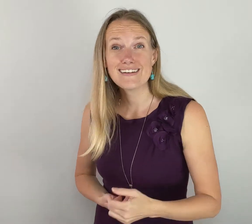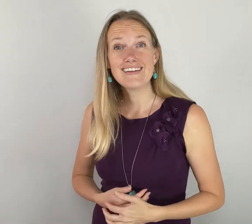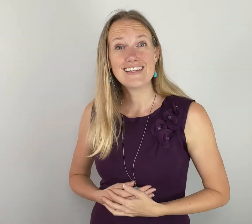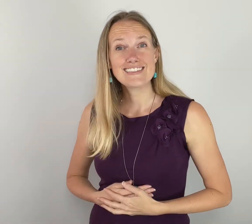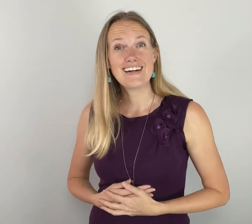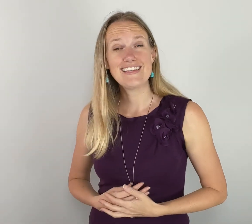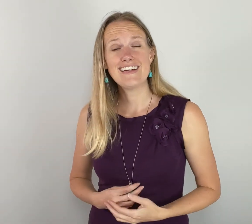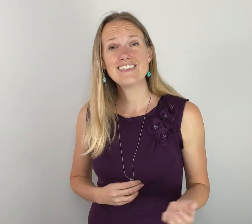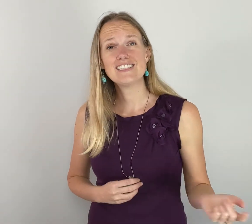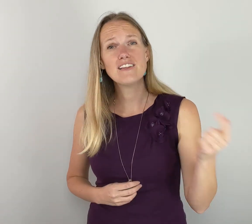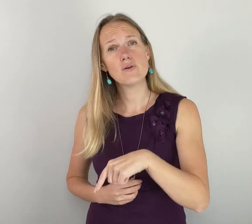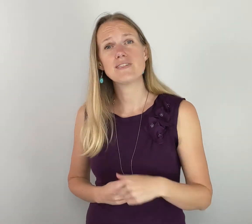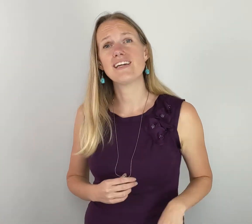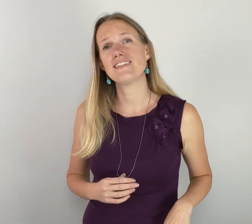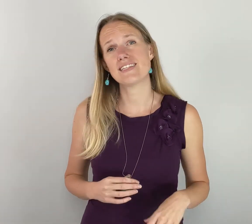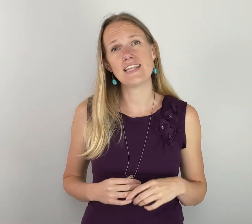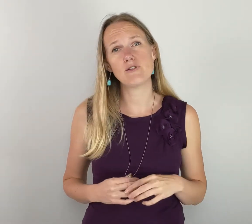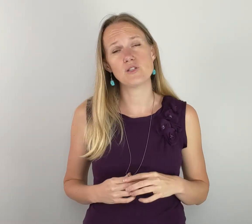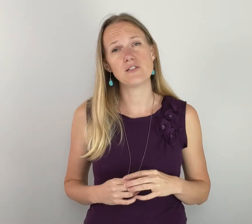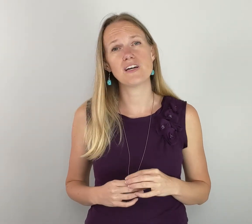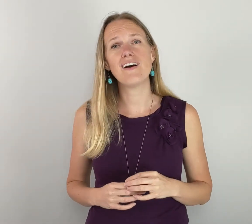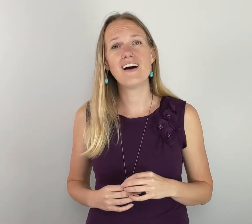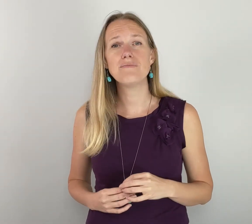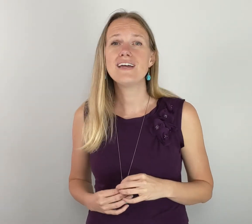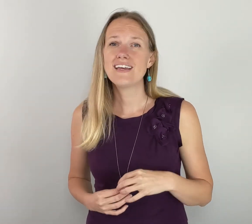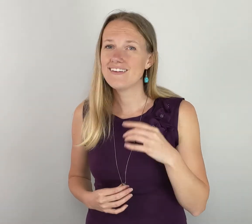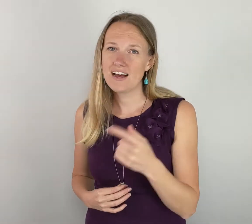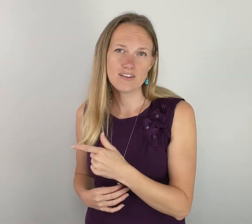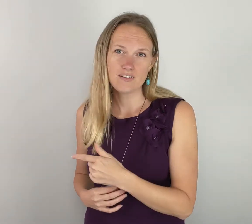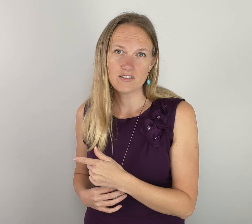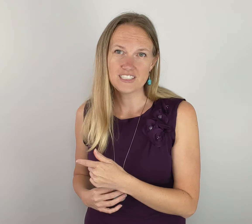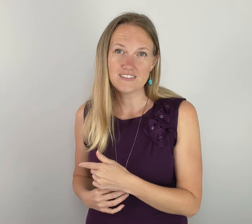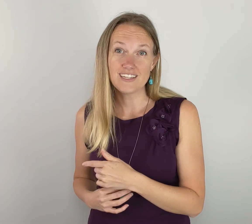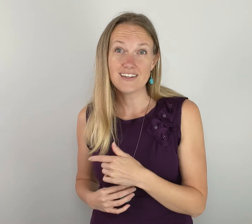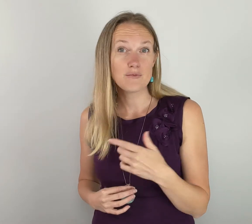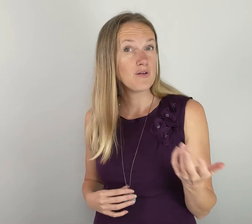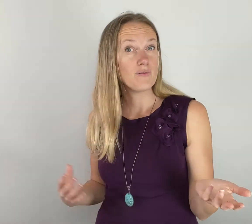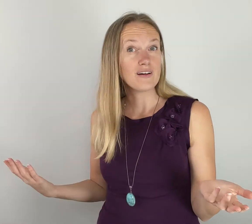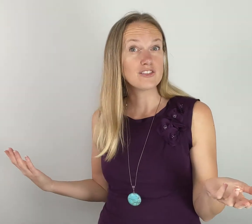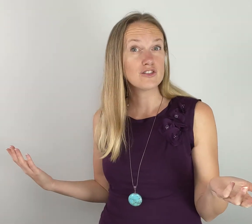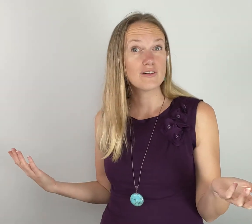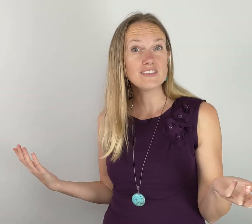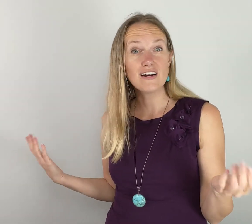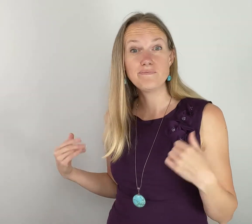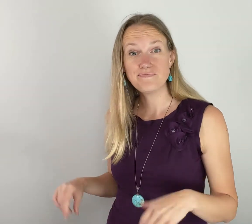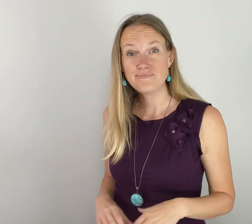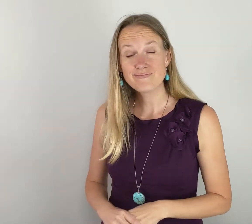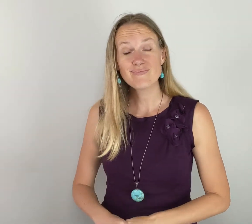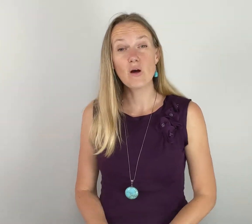channel and it's not there, check the website, signlanguageworship.com. It'll have all the information you need about where the tutorials are.